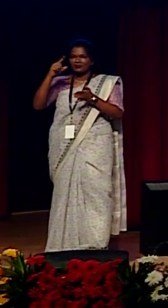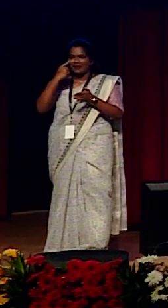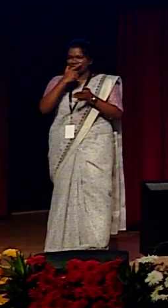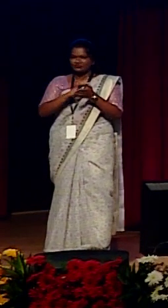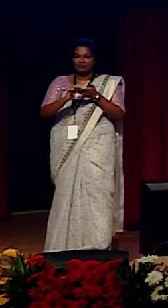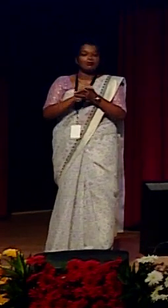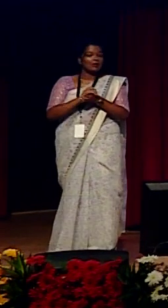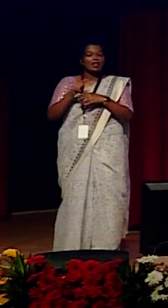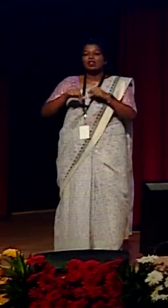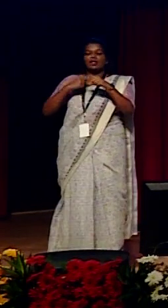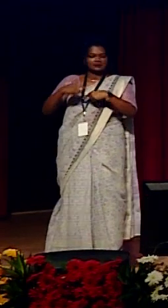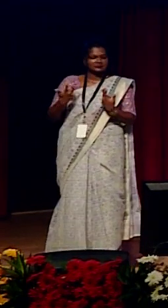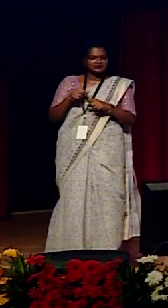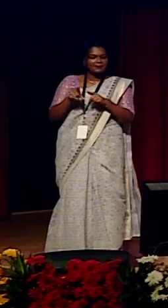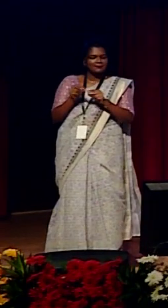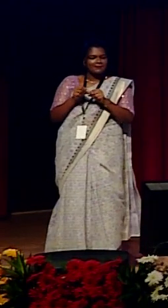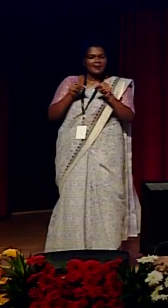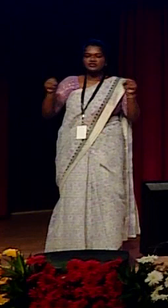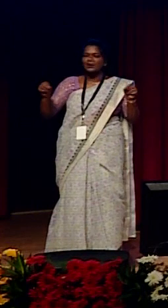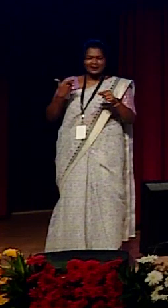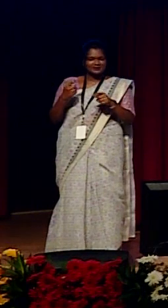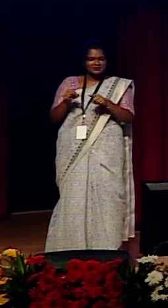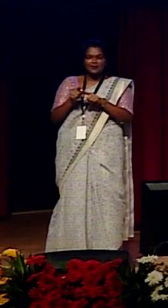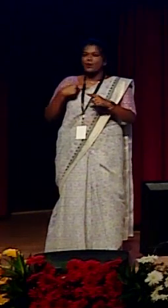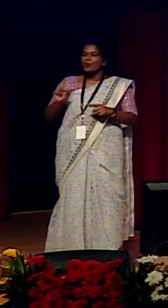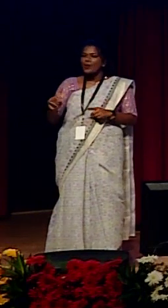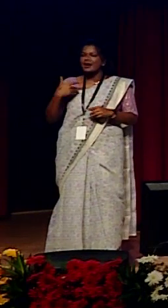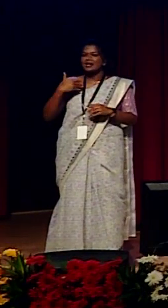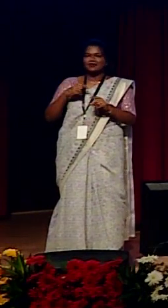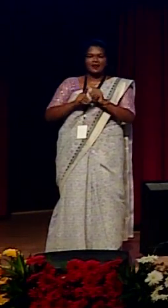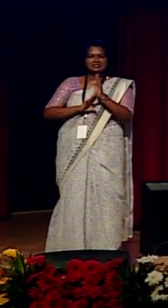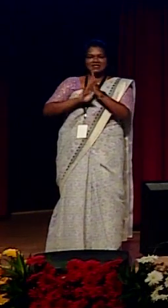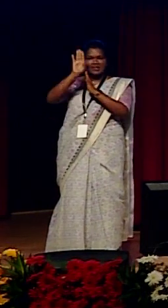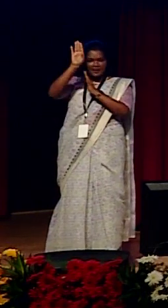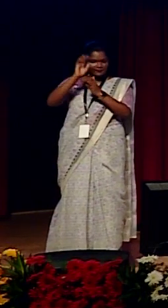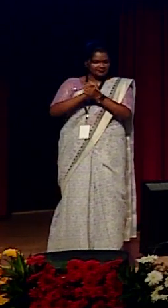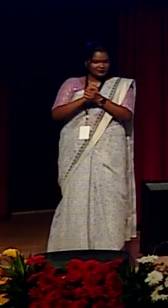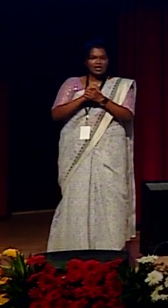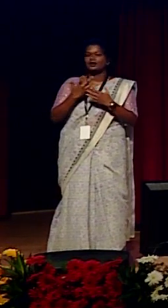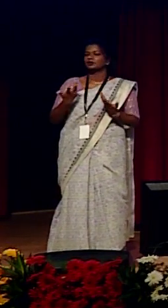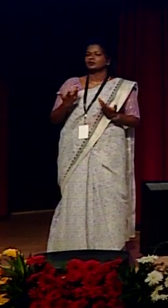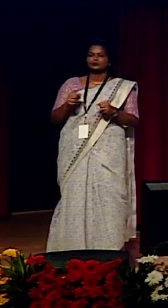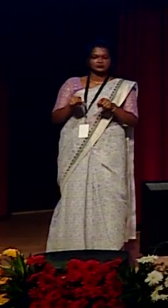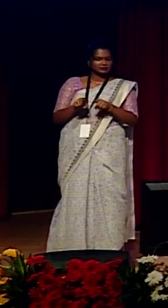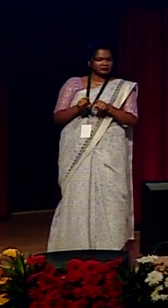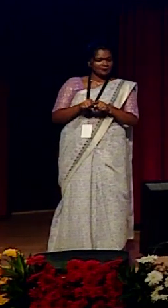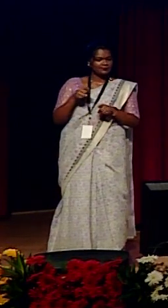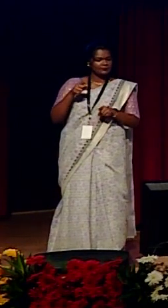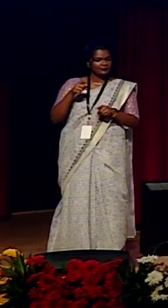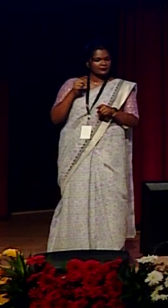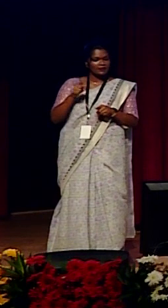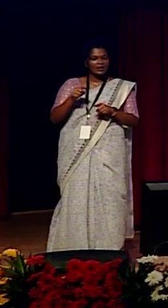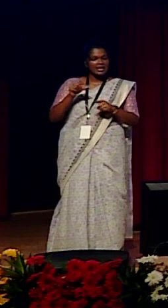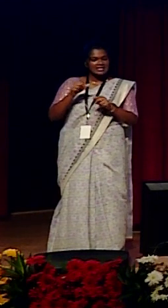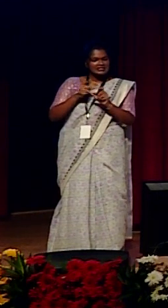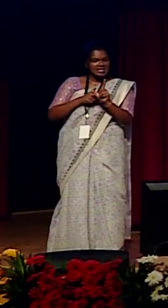then the next part about actual measurement, right? So this is where we developed the prototype. This first prototype. This